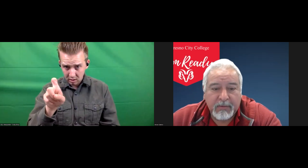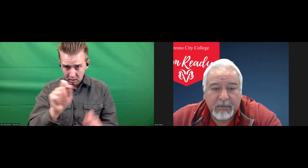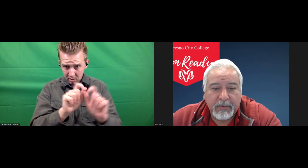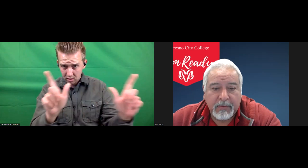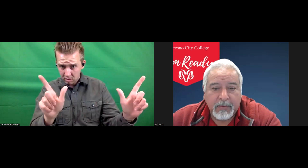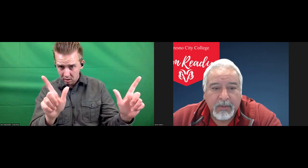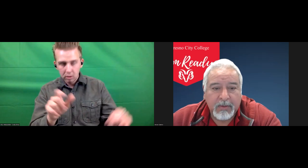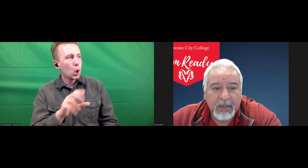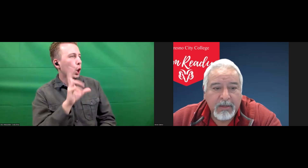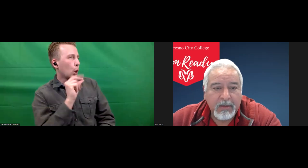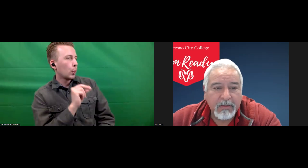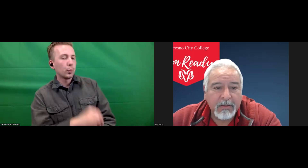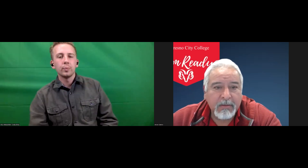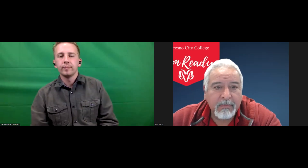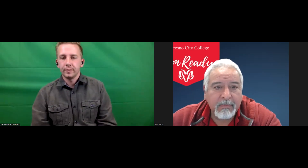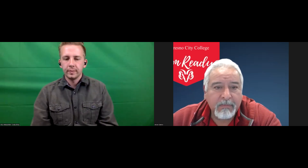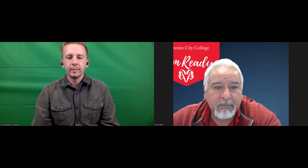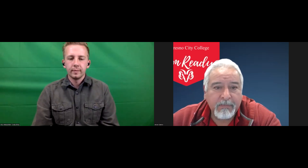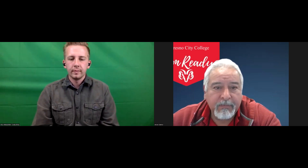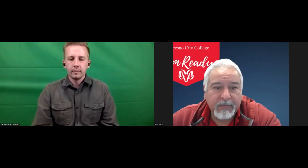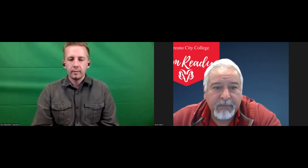No. Okay.